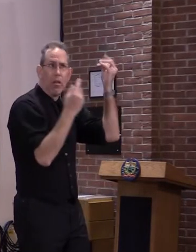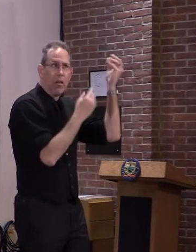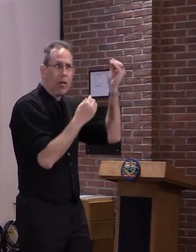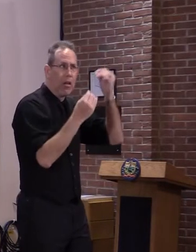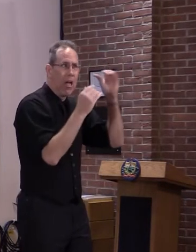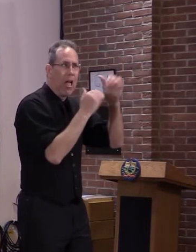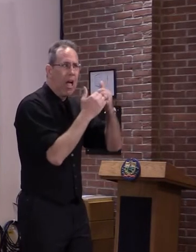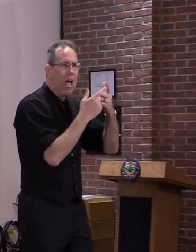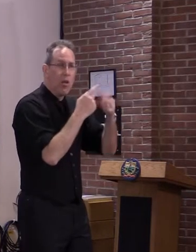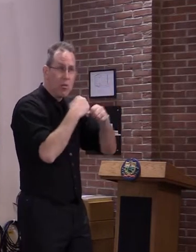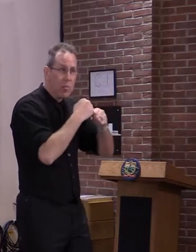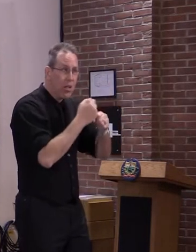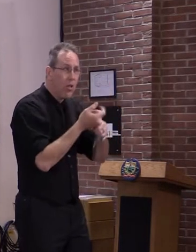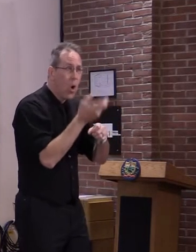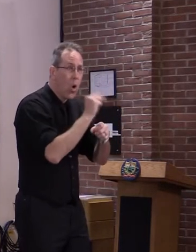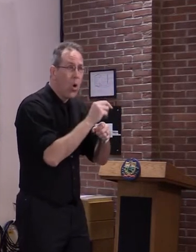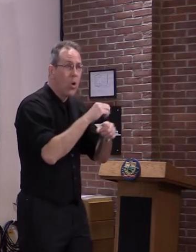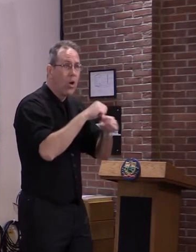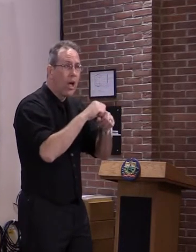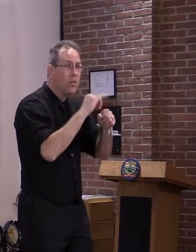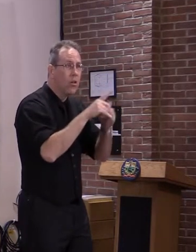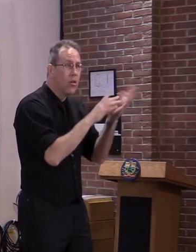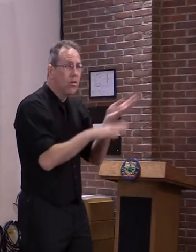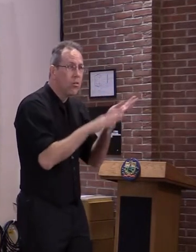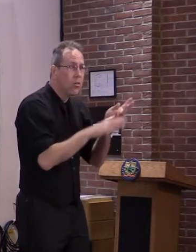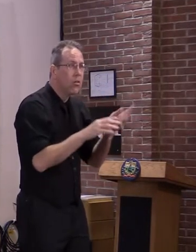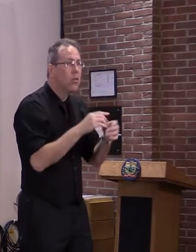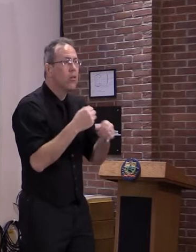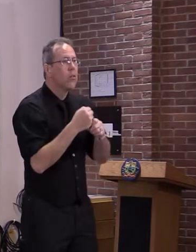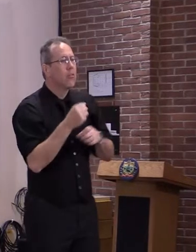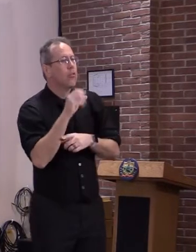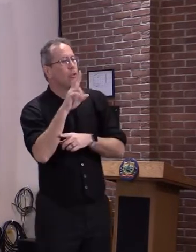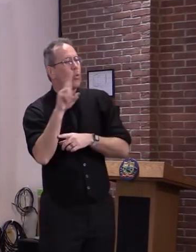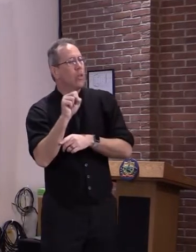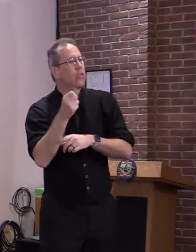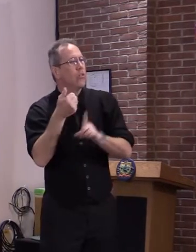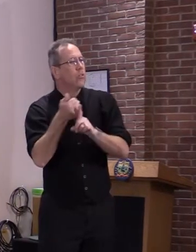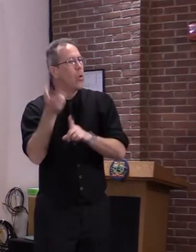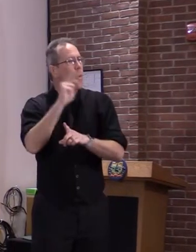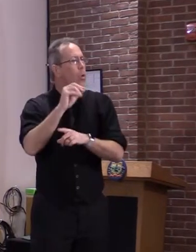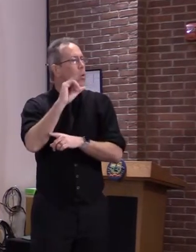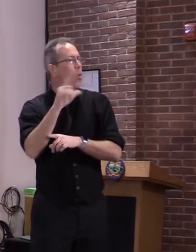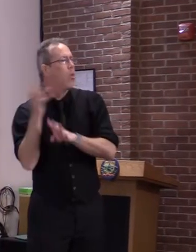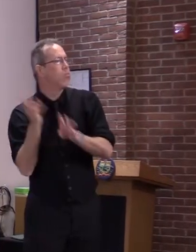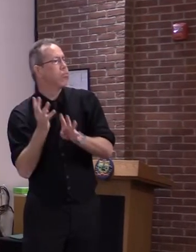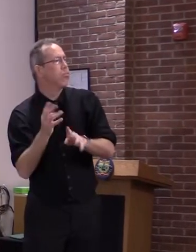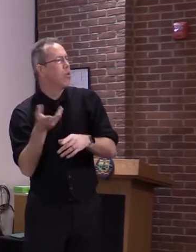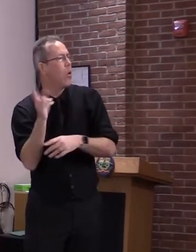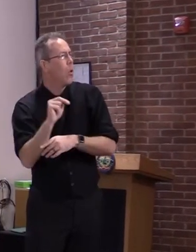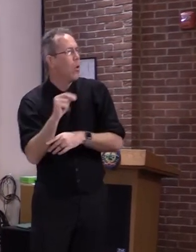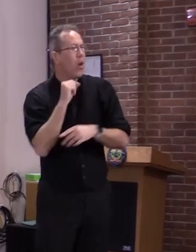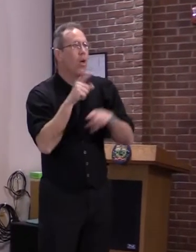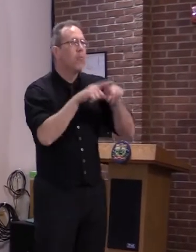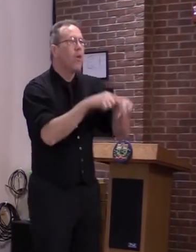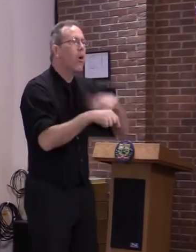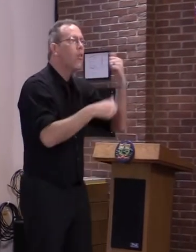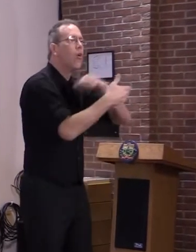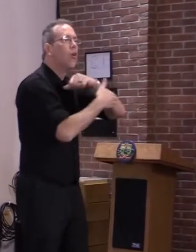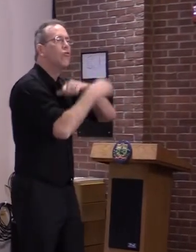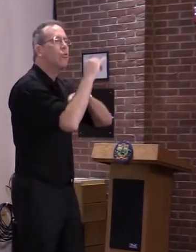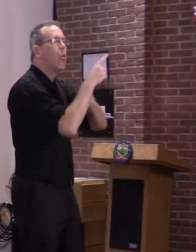to take at least temporarily, to try and take some of the impact away from everyday taxpayers. But this